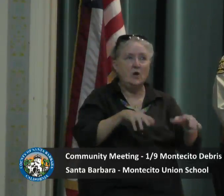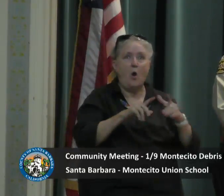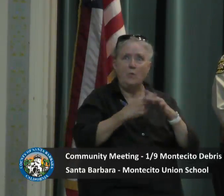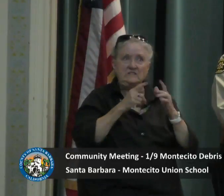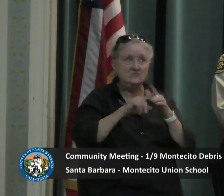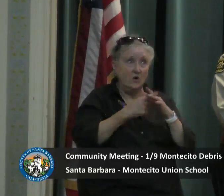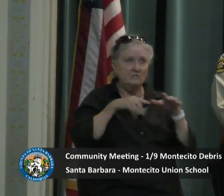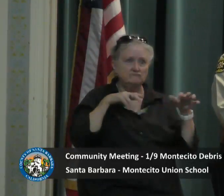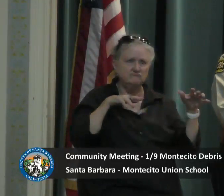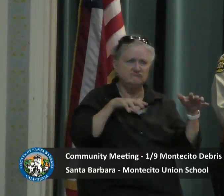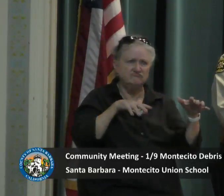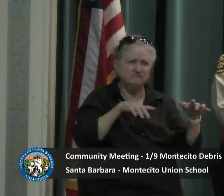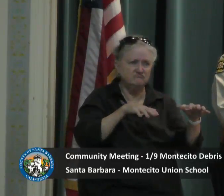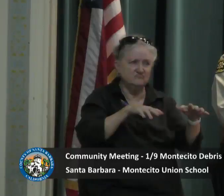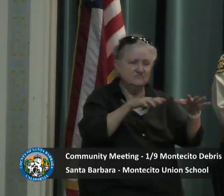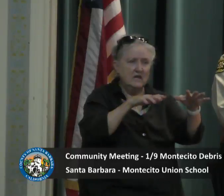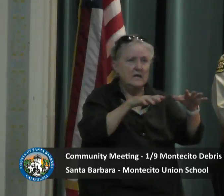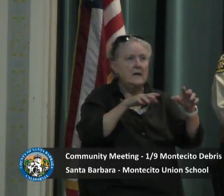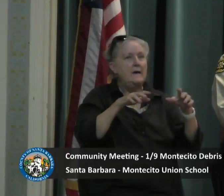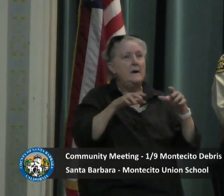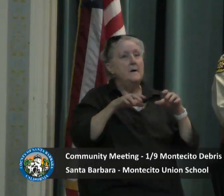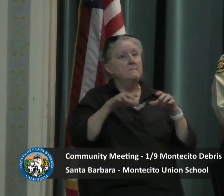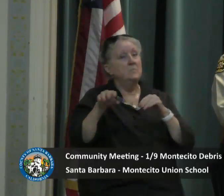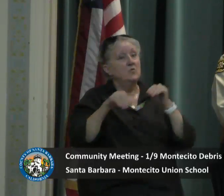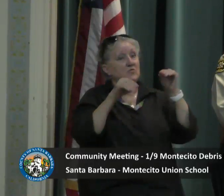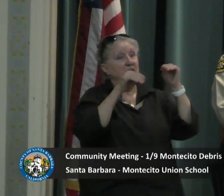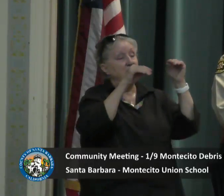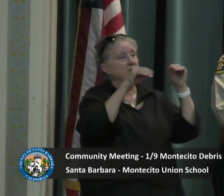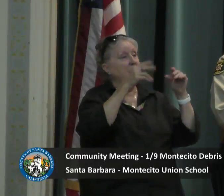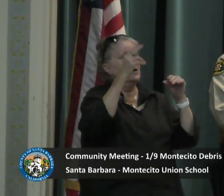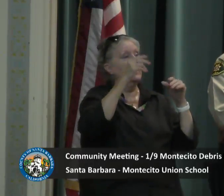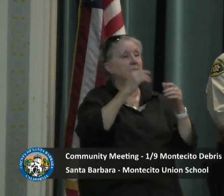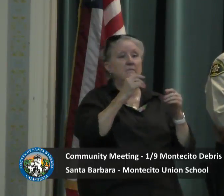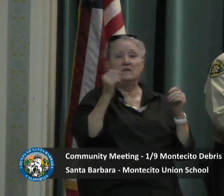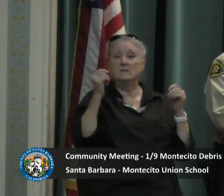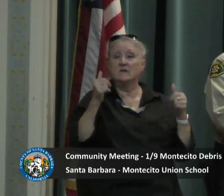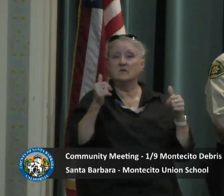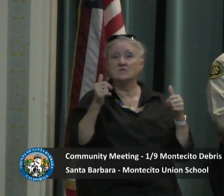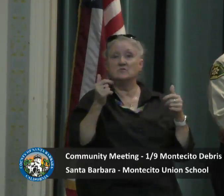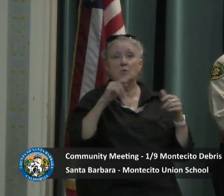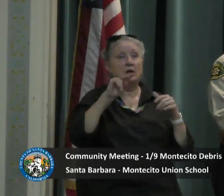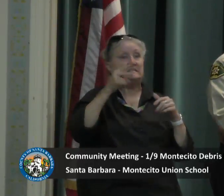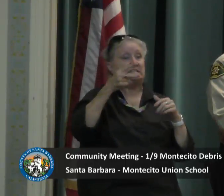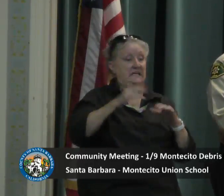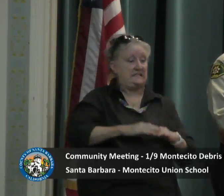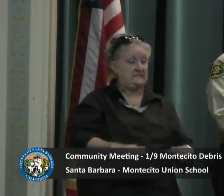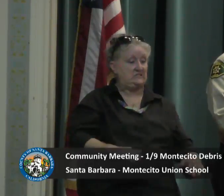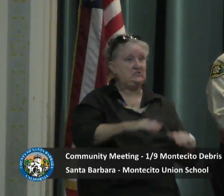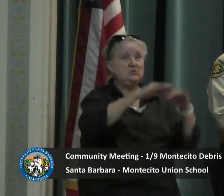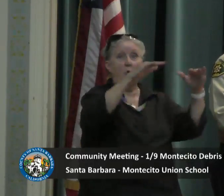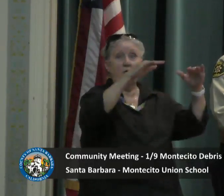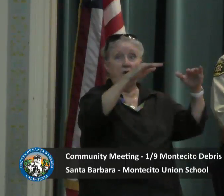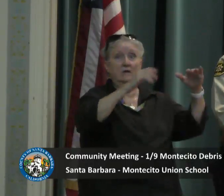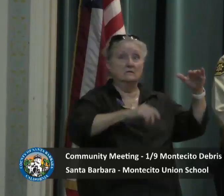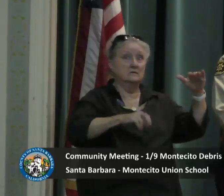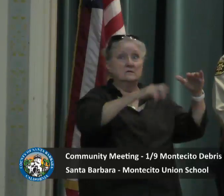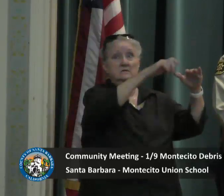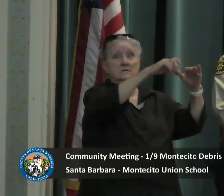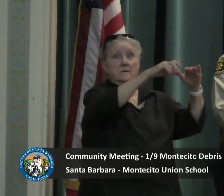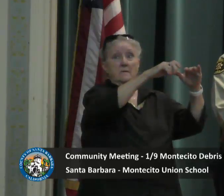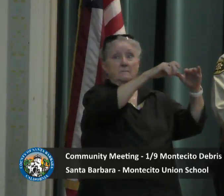progress. Moving to high ground could mean moving immediately up to a second story home if you have